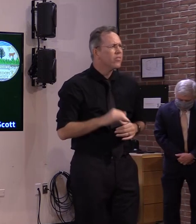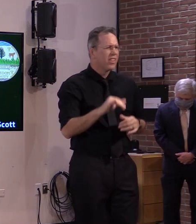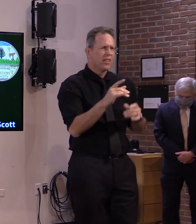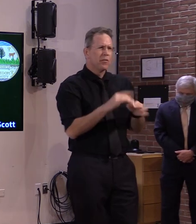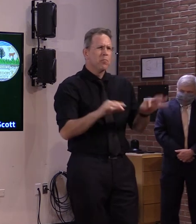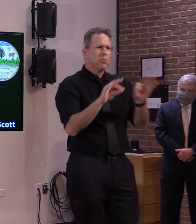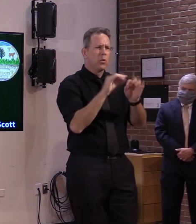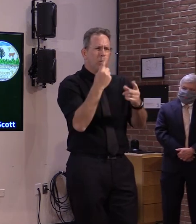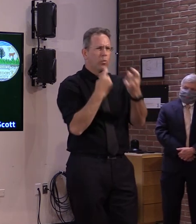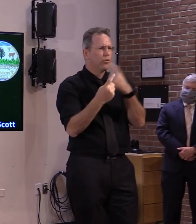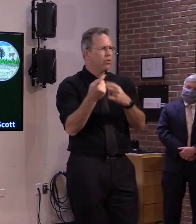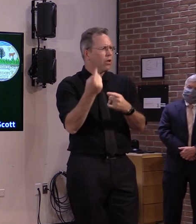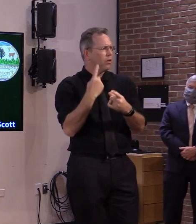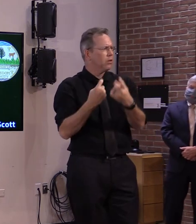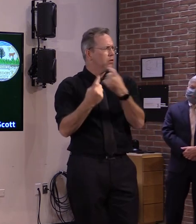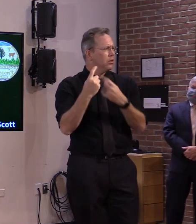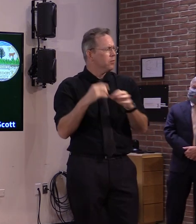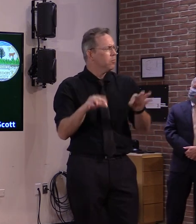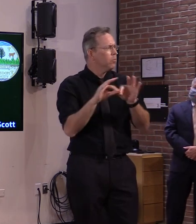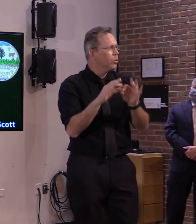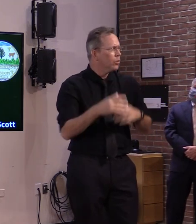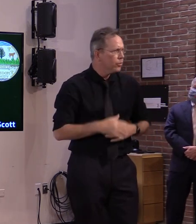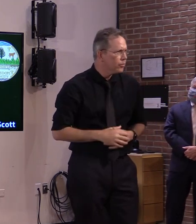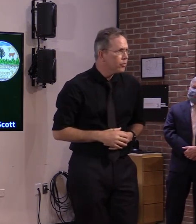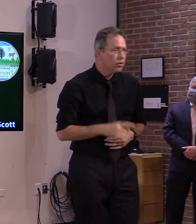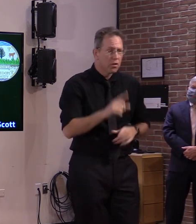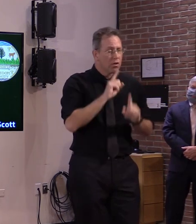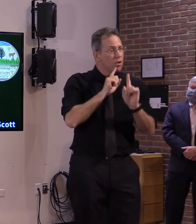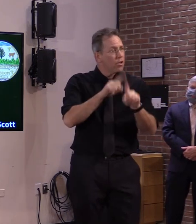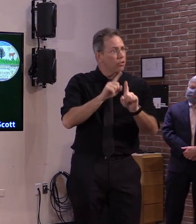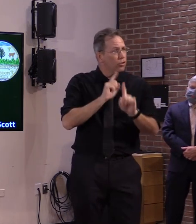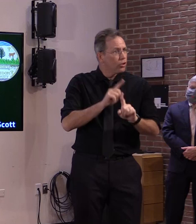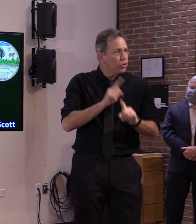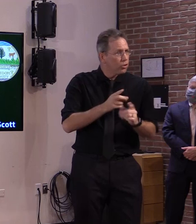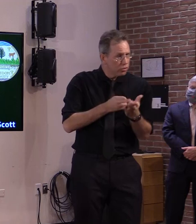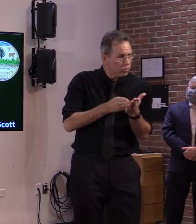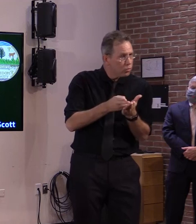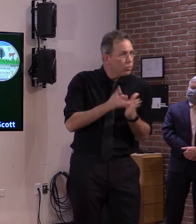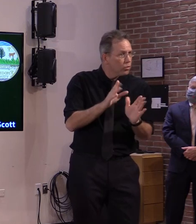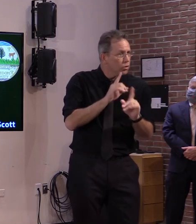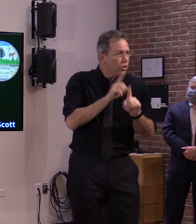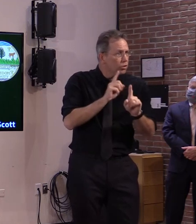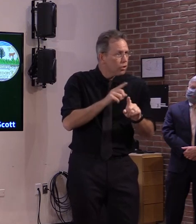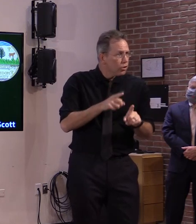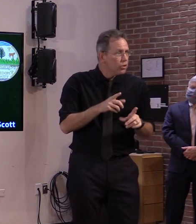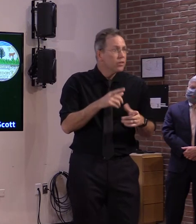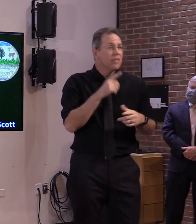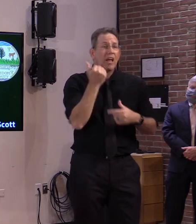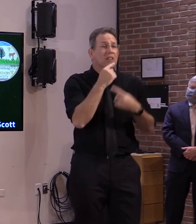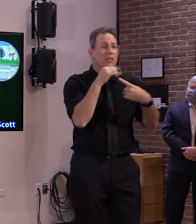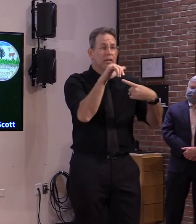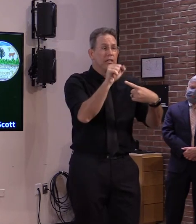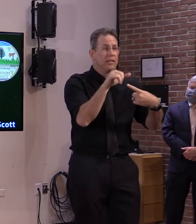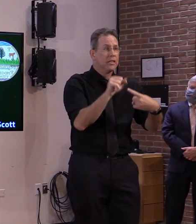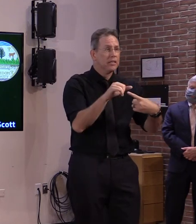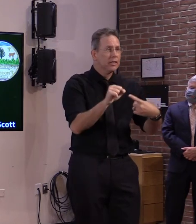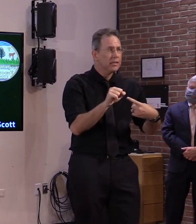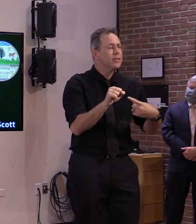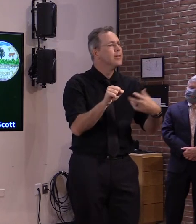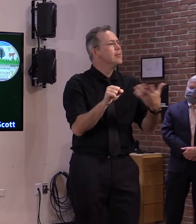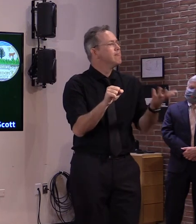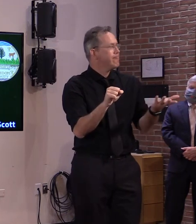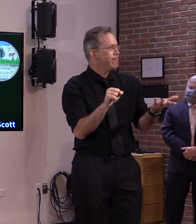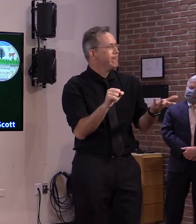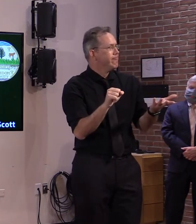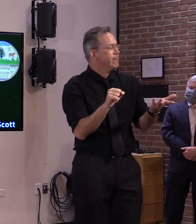state. But if the answer to any of these was anything but no, you might want to reconsider